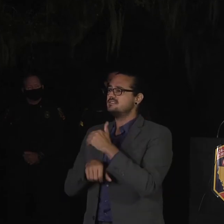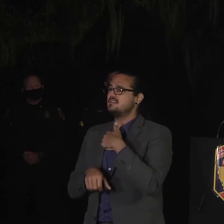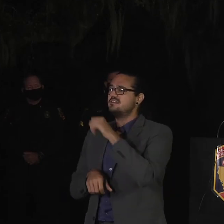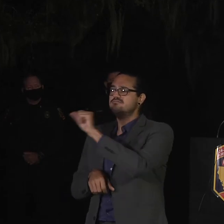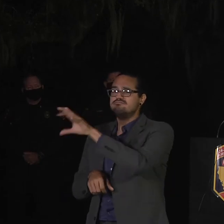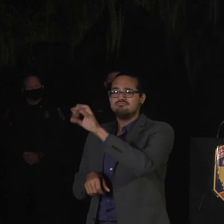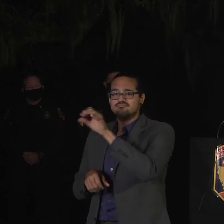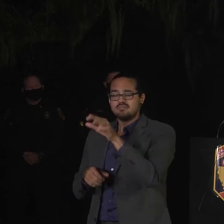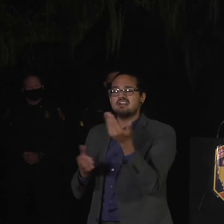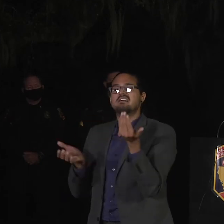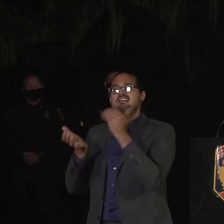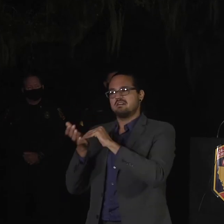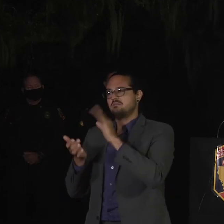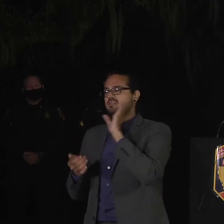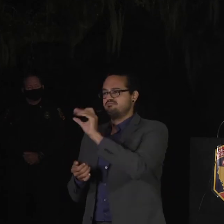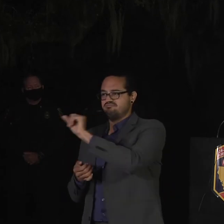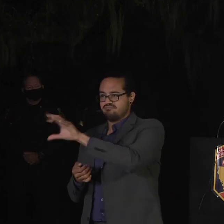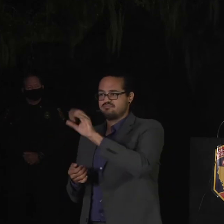all that's to keep your